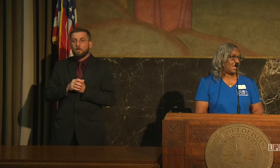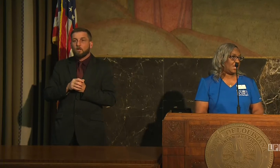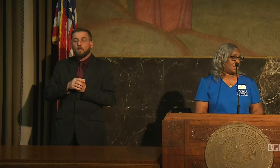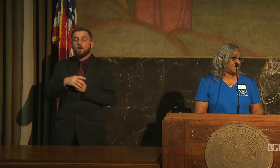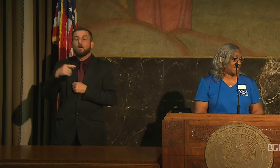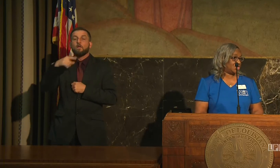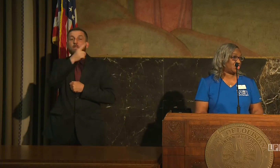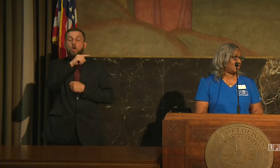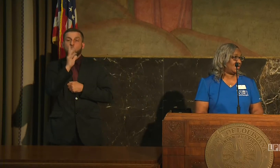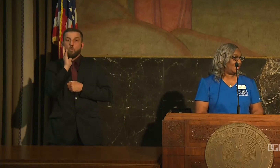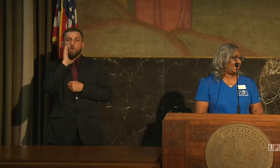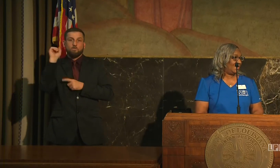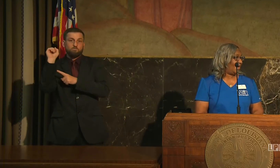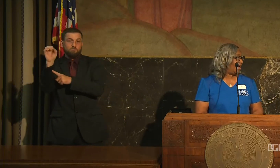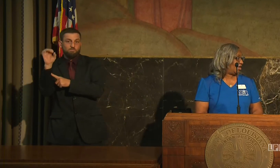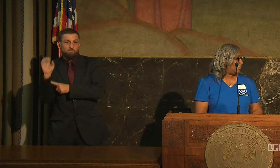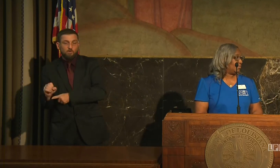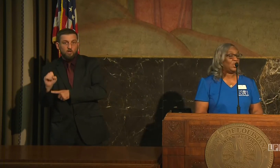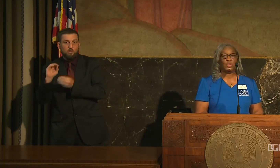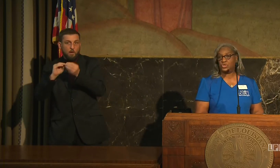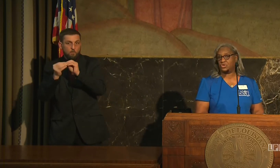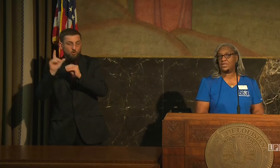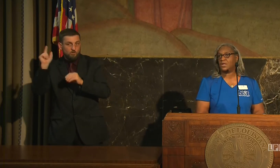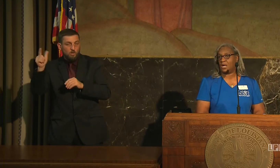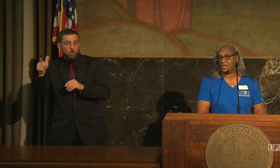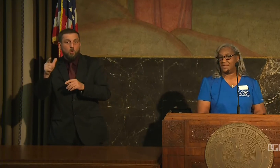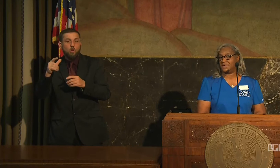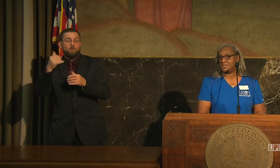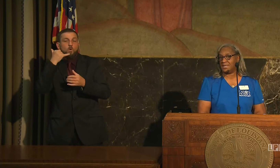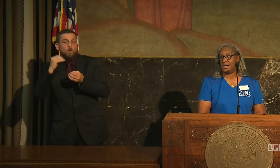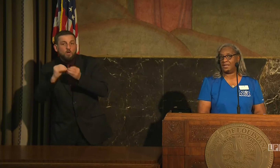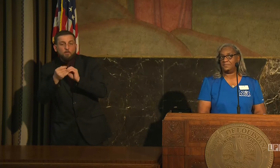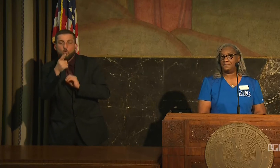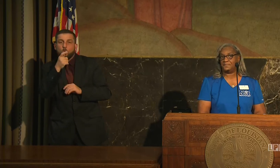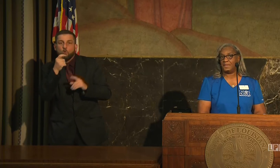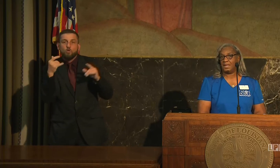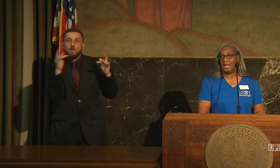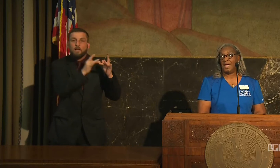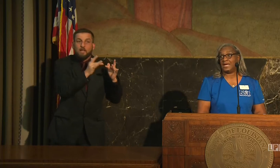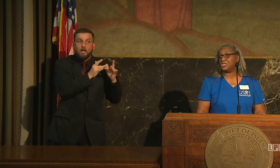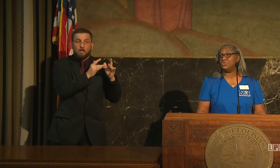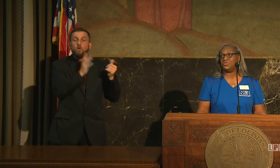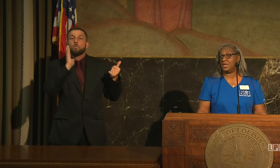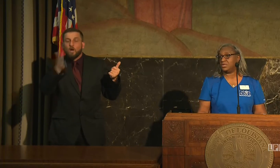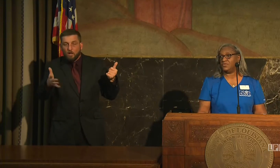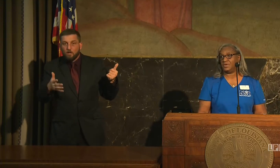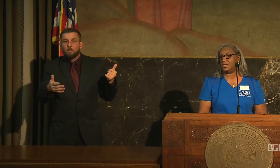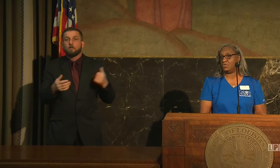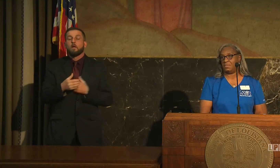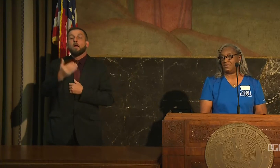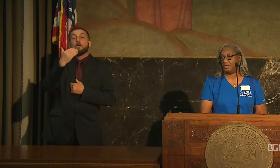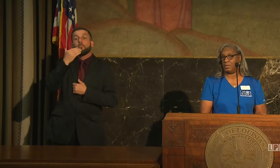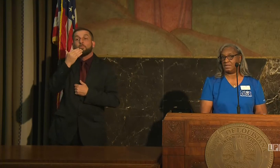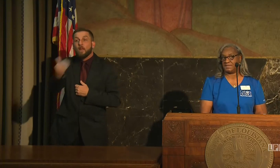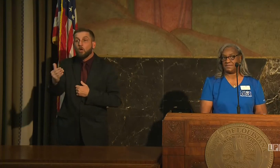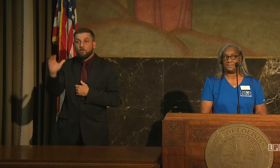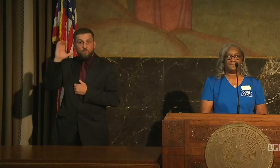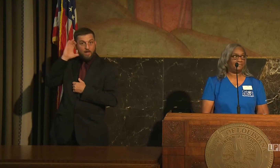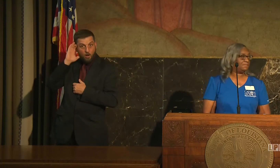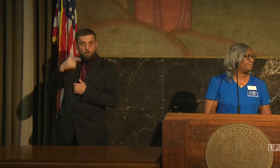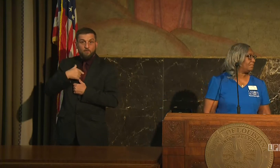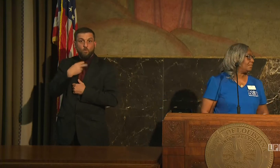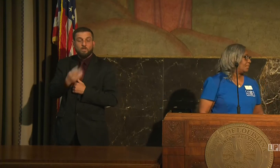this session, who you can call at this time. And I do thank you for hearing my